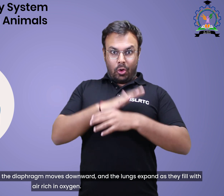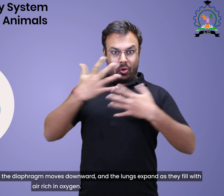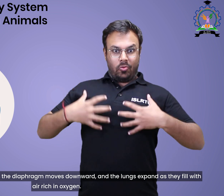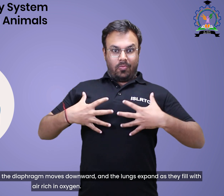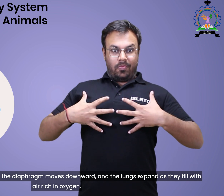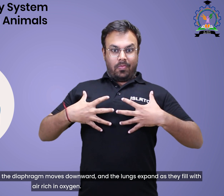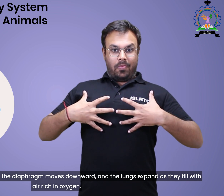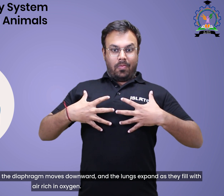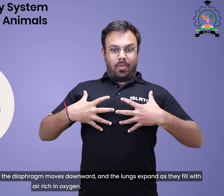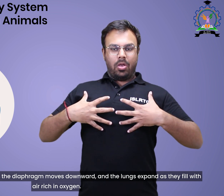oxygen.